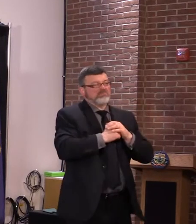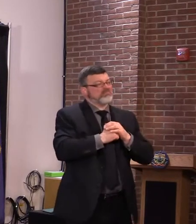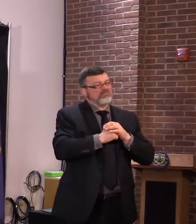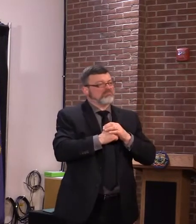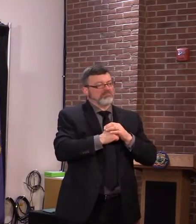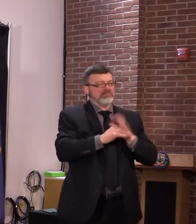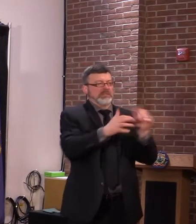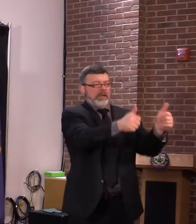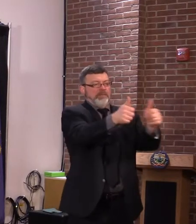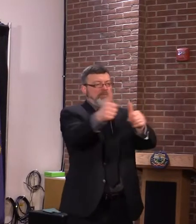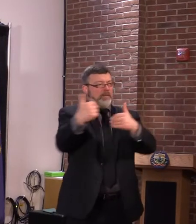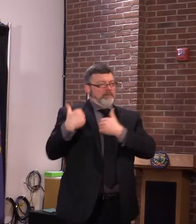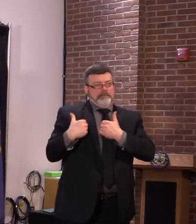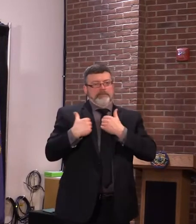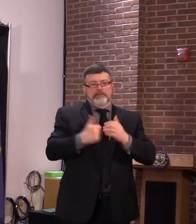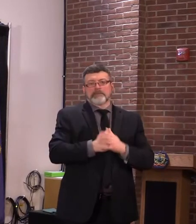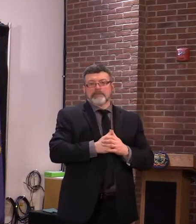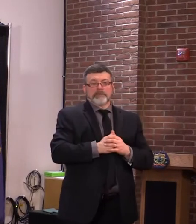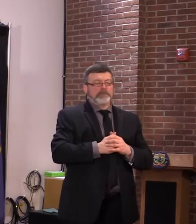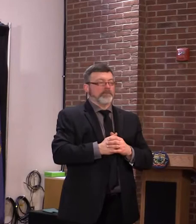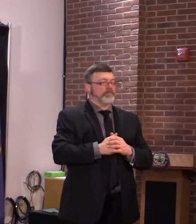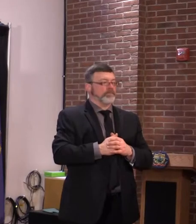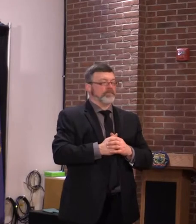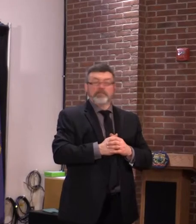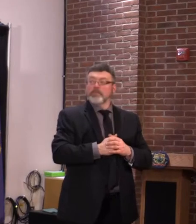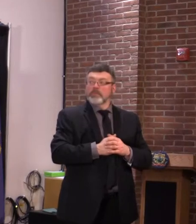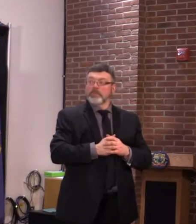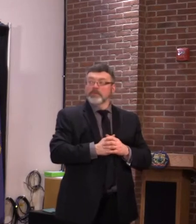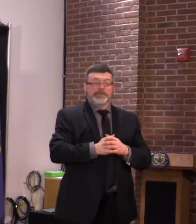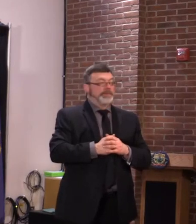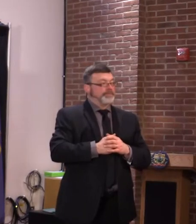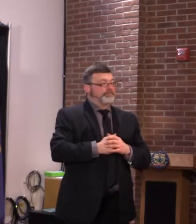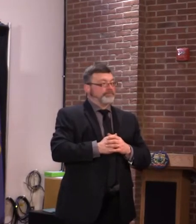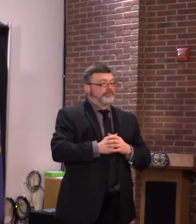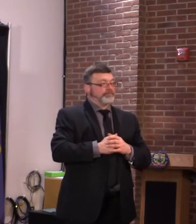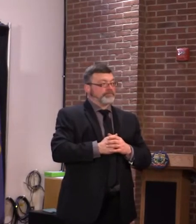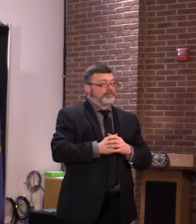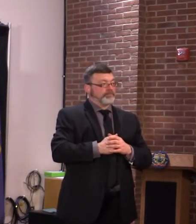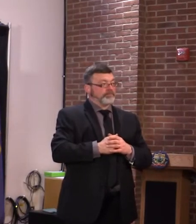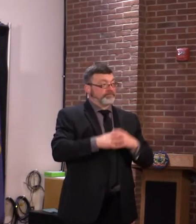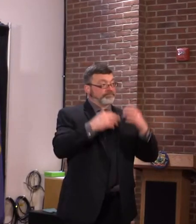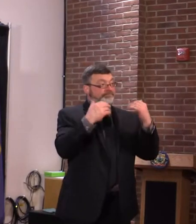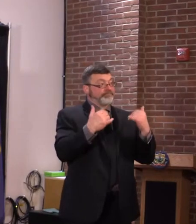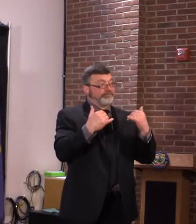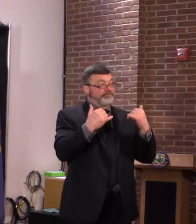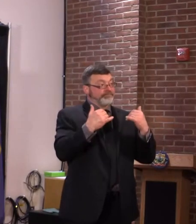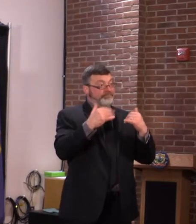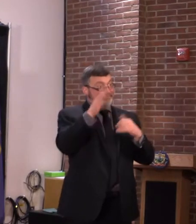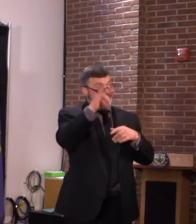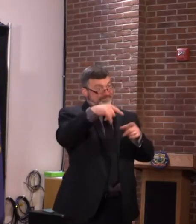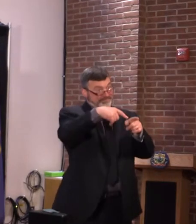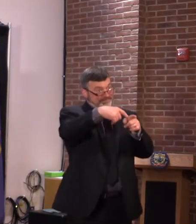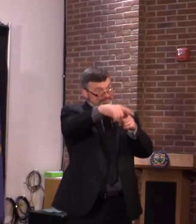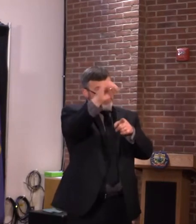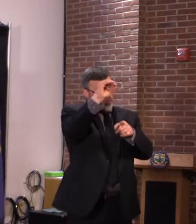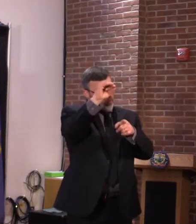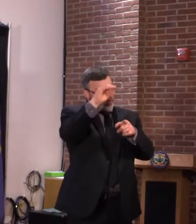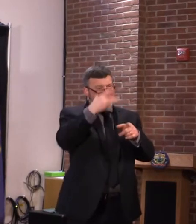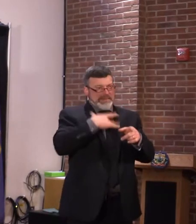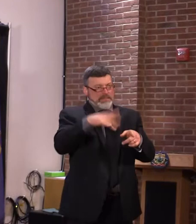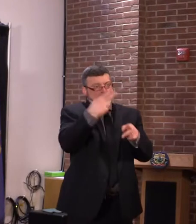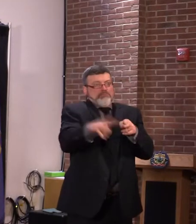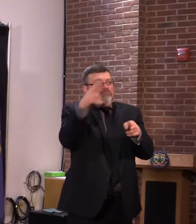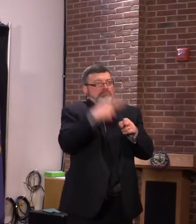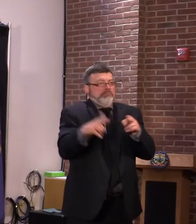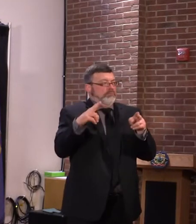of the points we've spoken of here previously. The shorter incubation period of Omicron, which means the highest risk